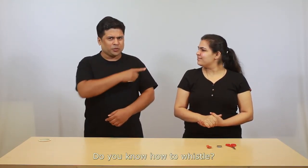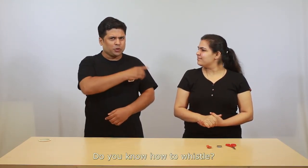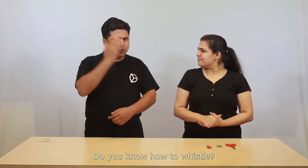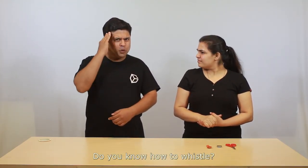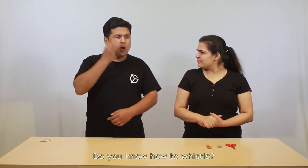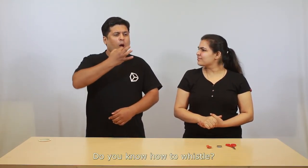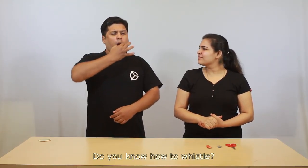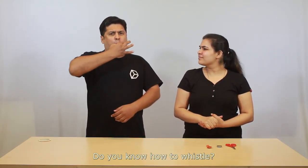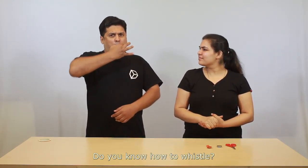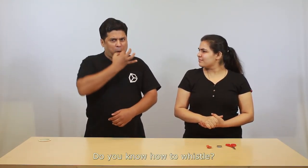Do you know how to whistle?